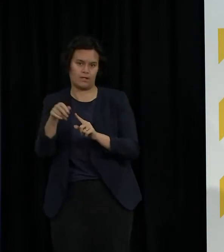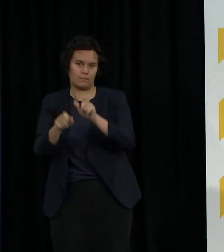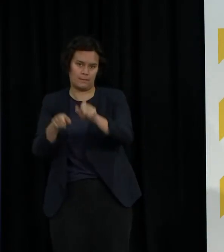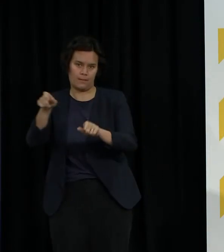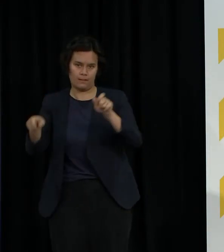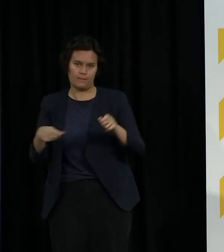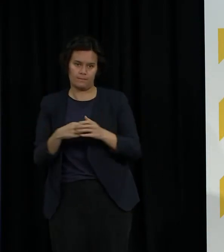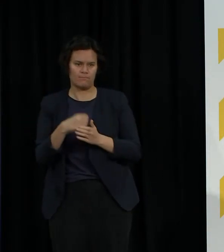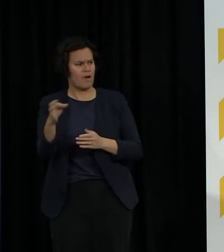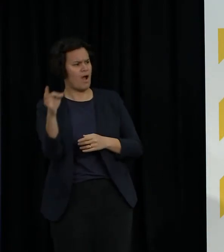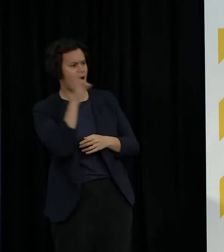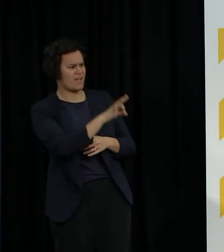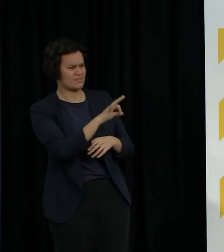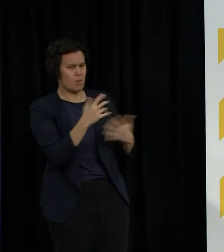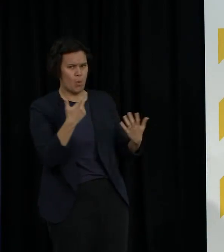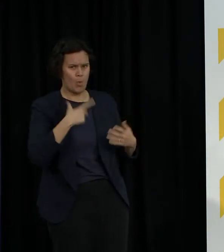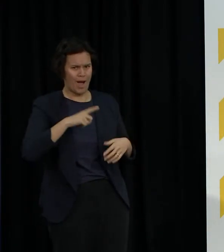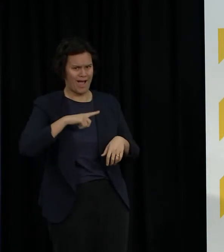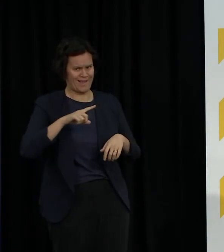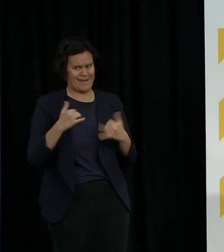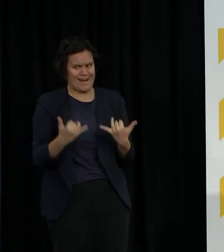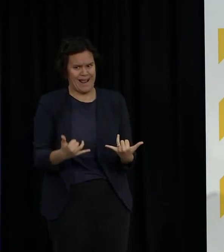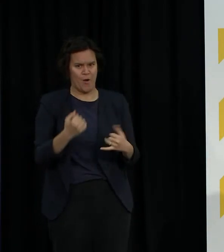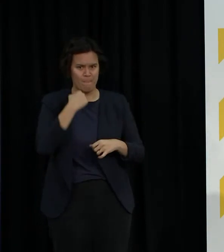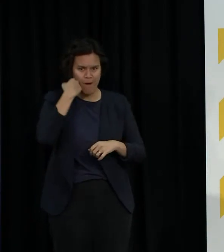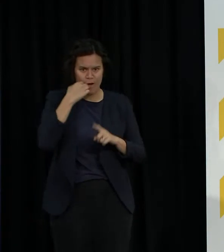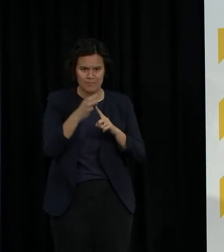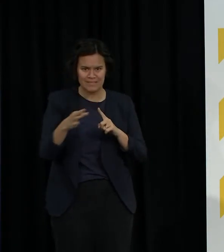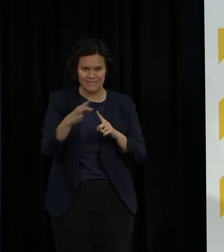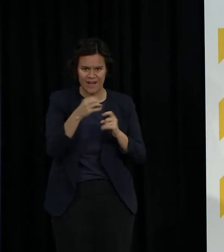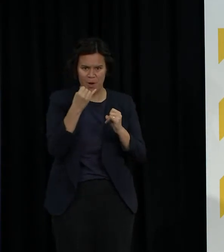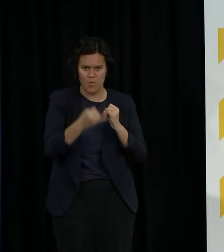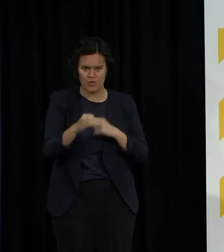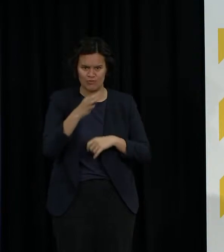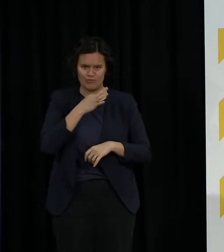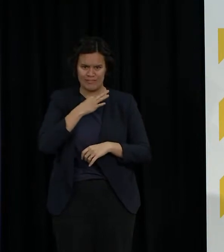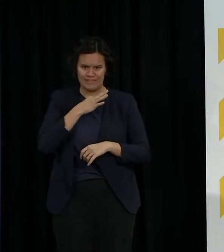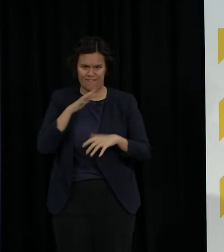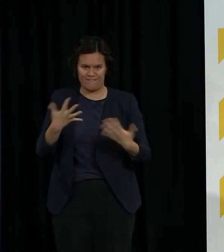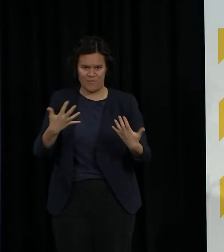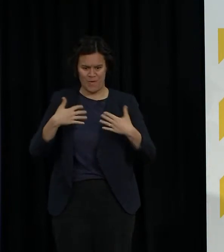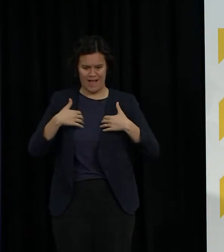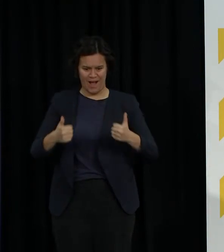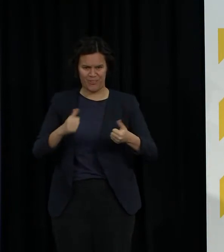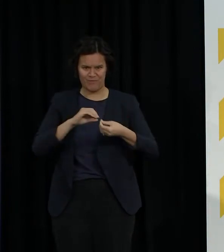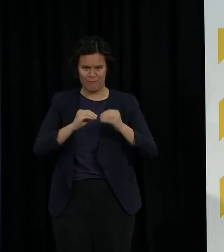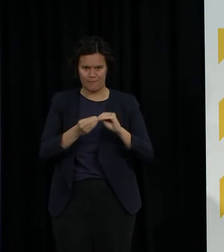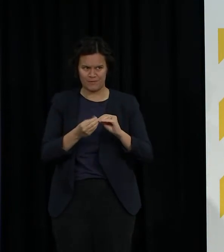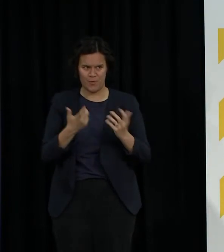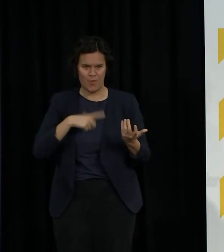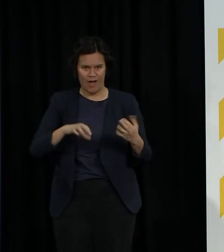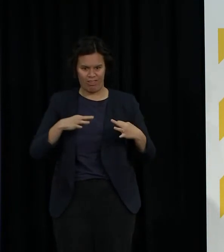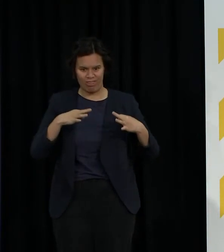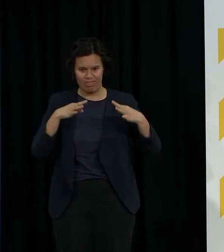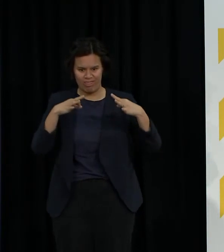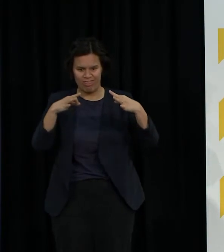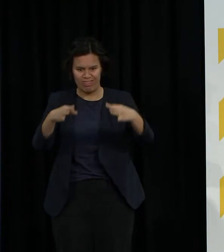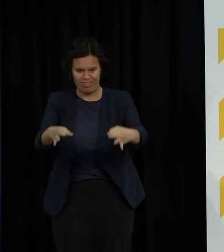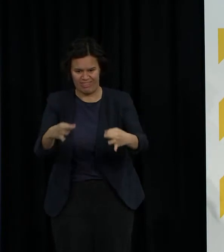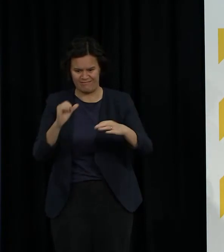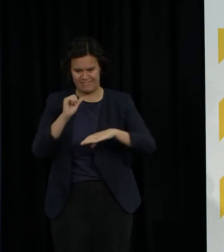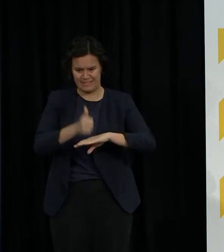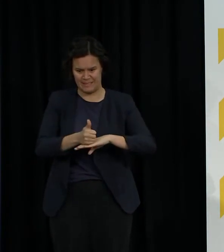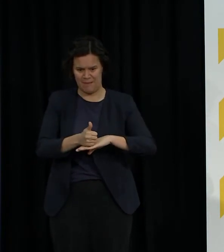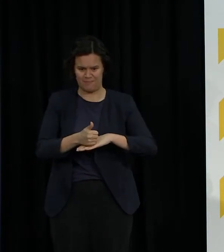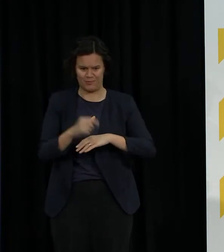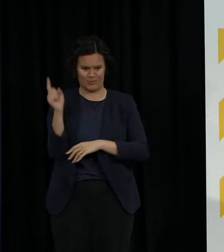this initiative brought on board sooner? I think there's a number of initiatives that have been put in place the whole way throughout, and so this is